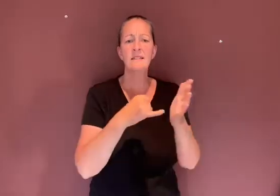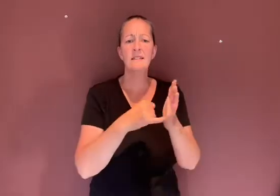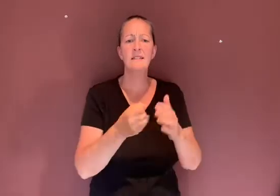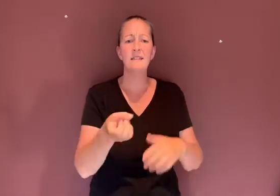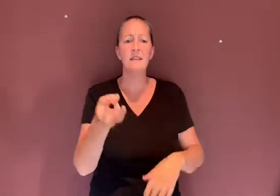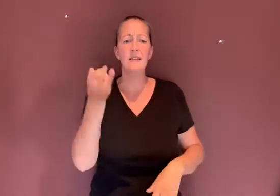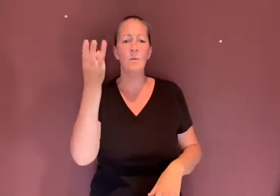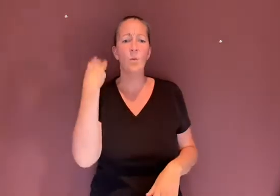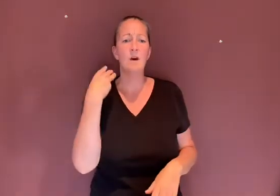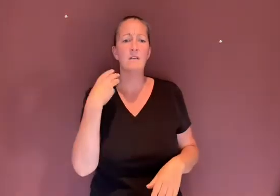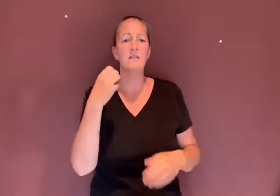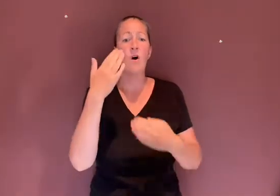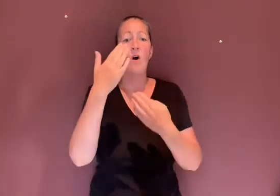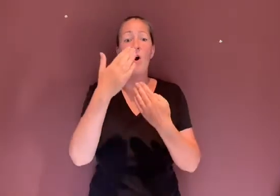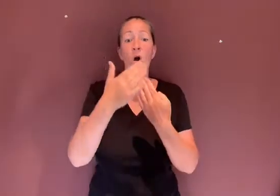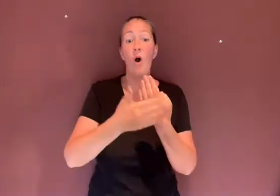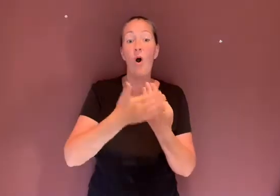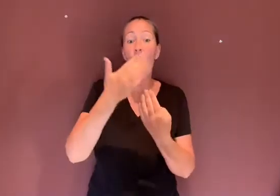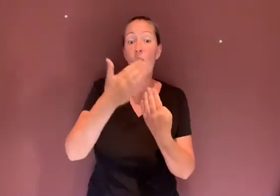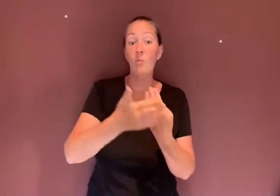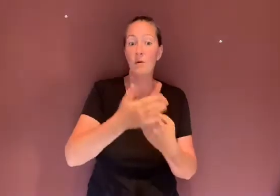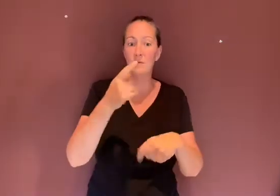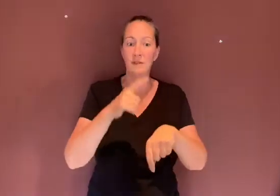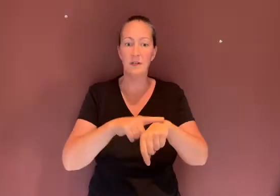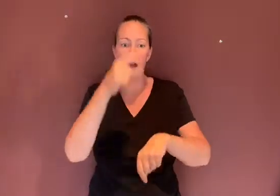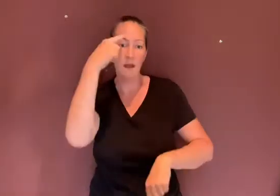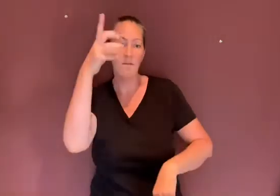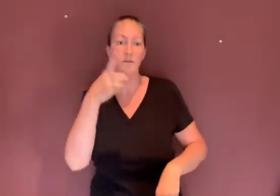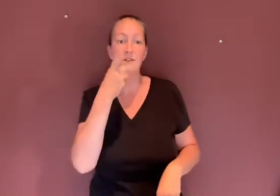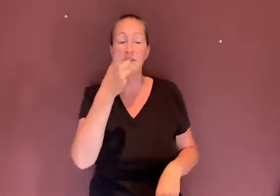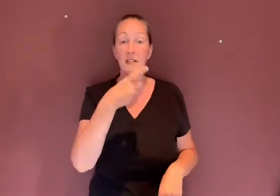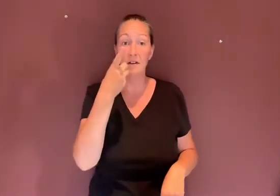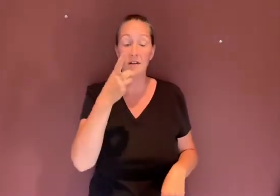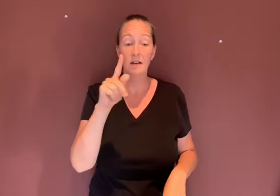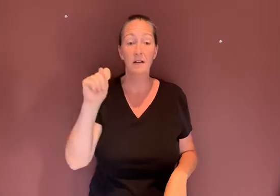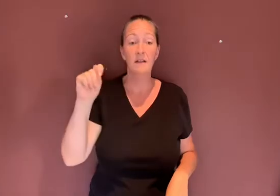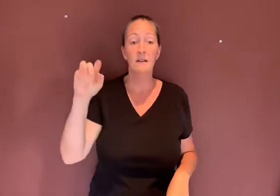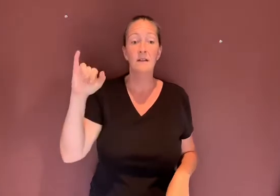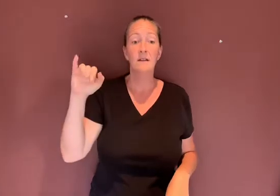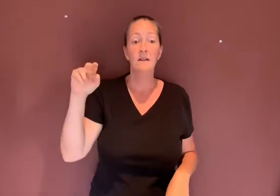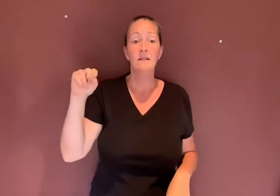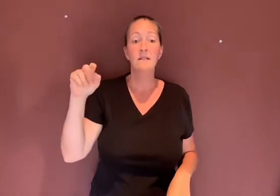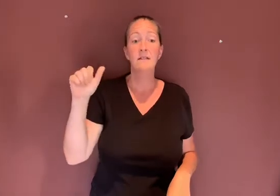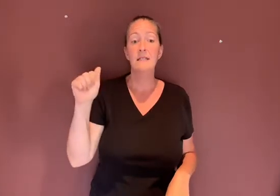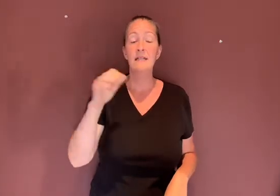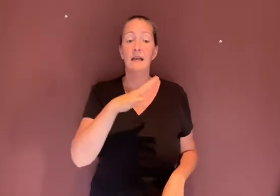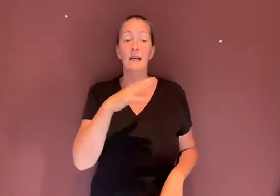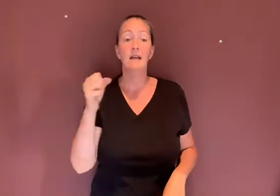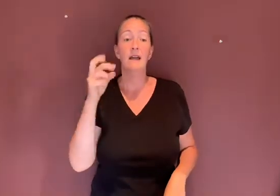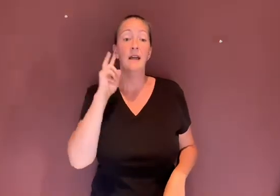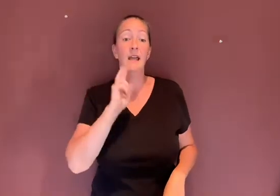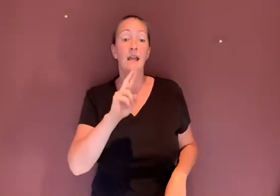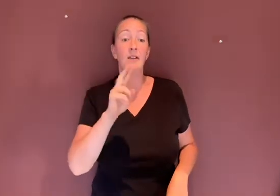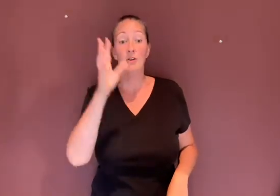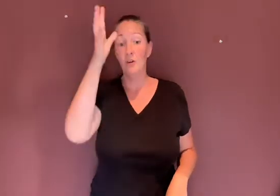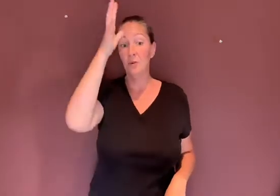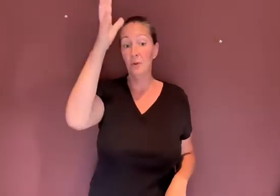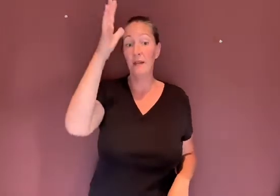since it was almost time for dinner, Tina and her